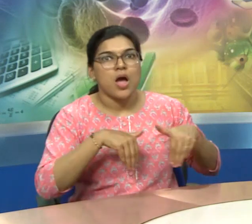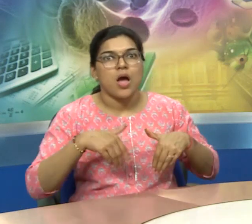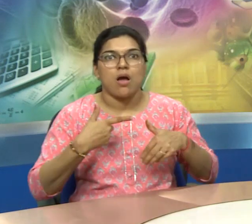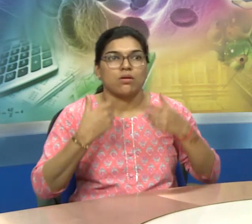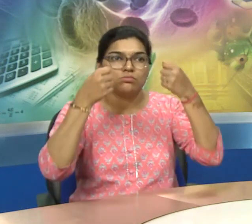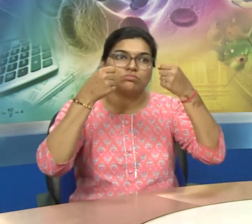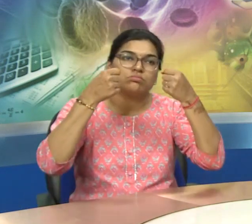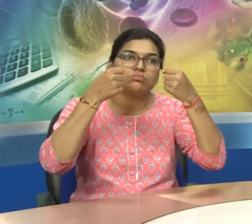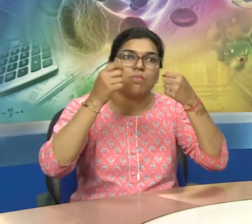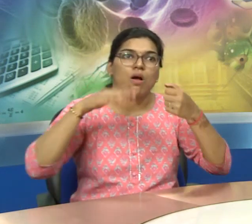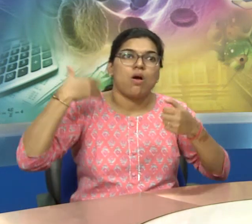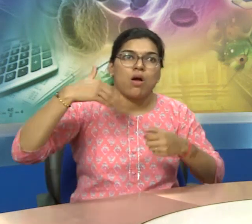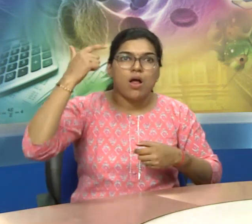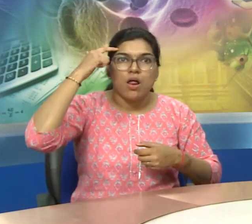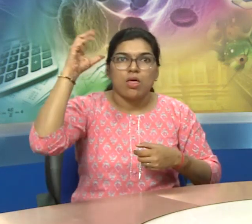imprisoned, they get the